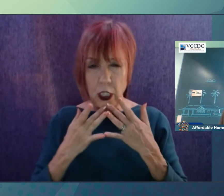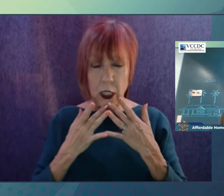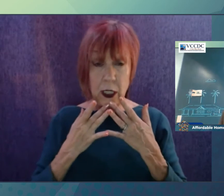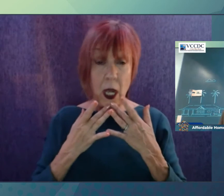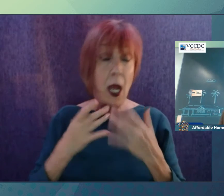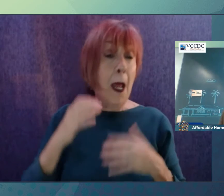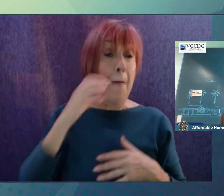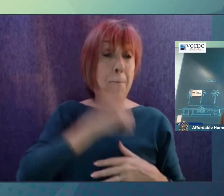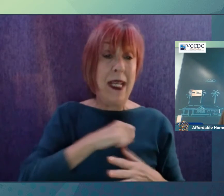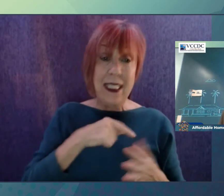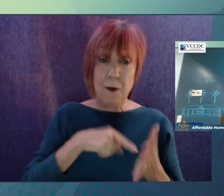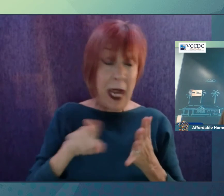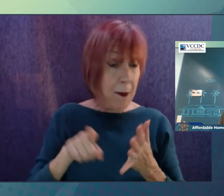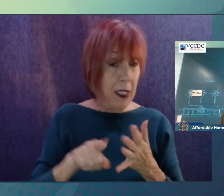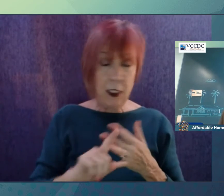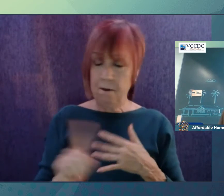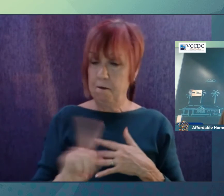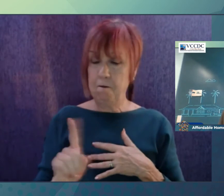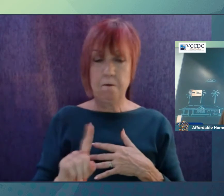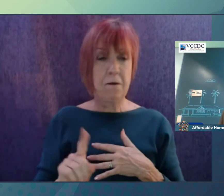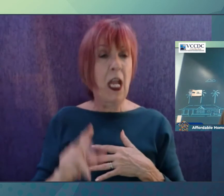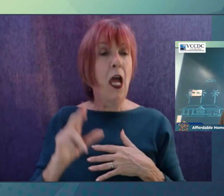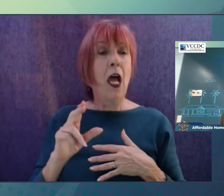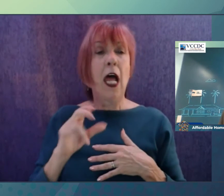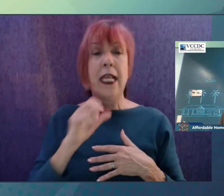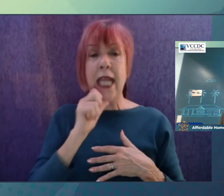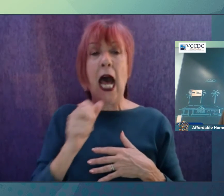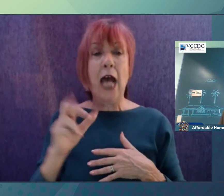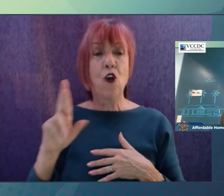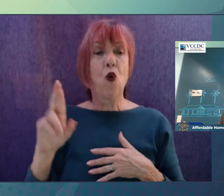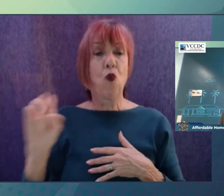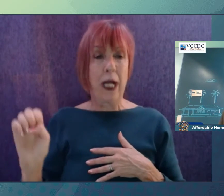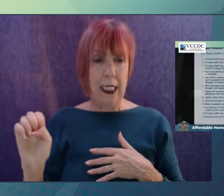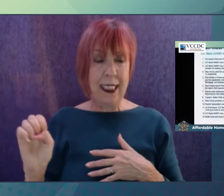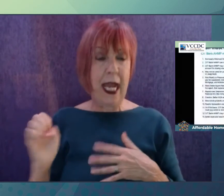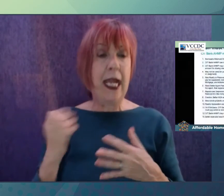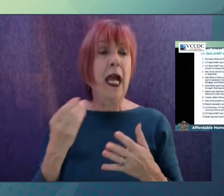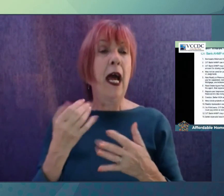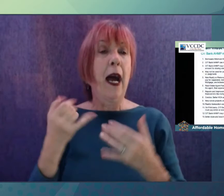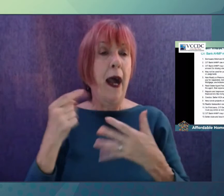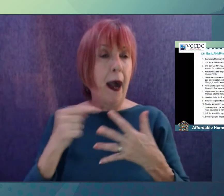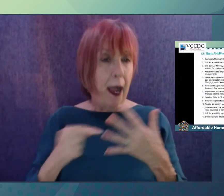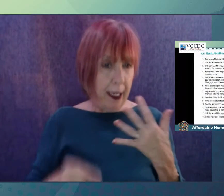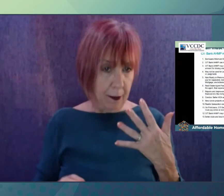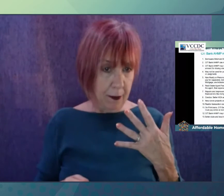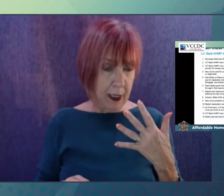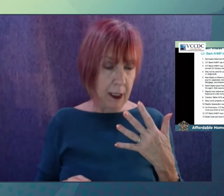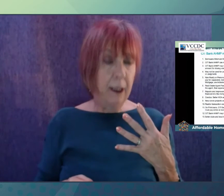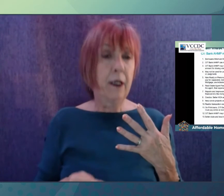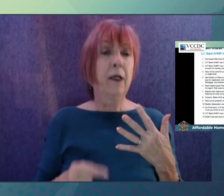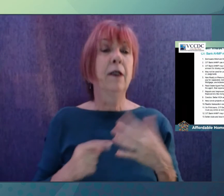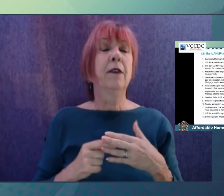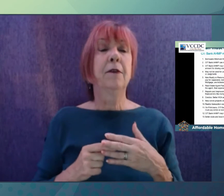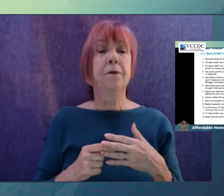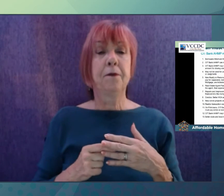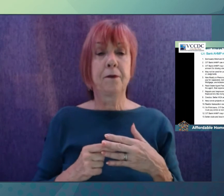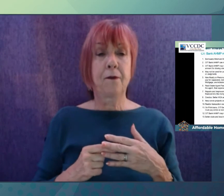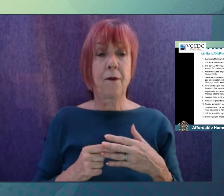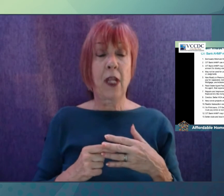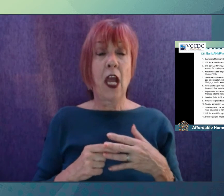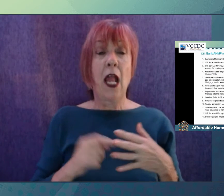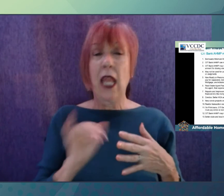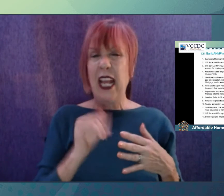personal property, non-realty or personal items that the borrower agrees to pay for separately, including the amount subtracted from the sales